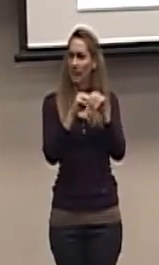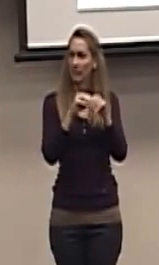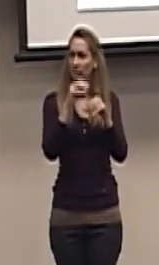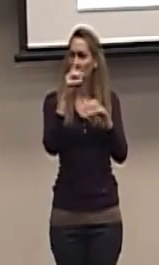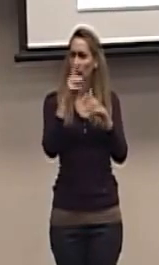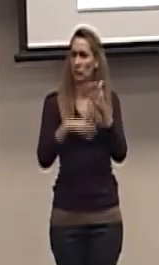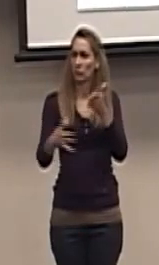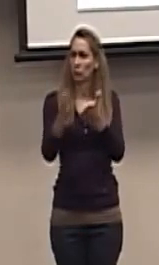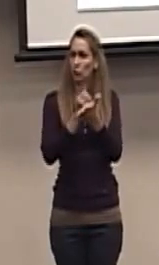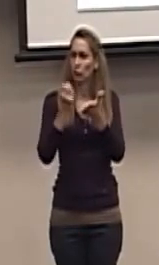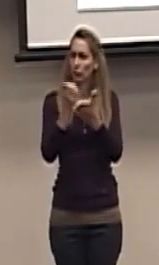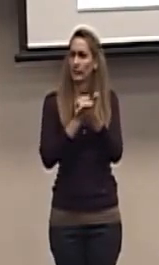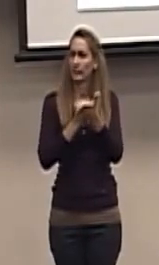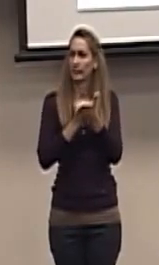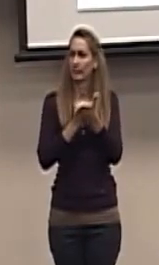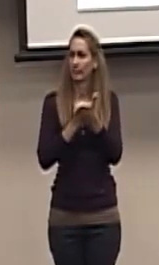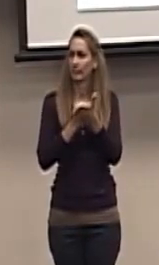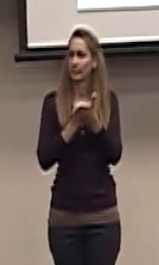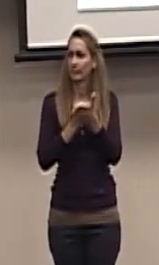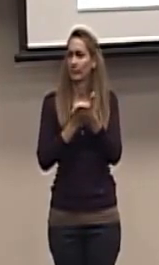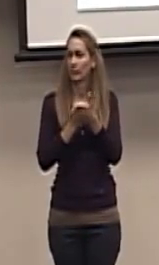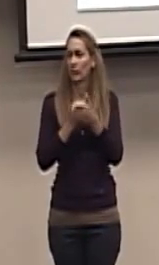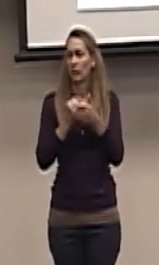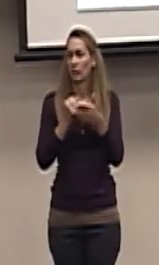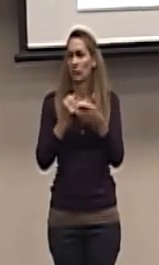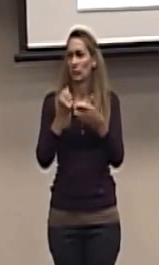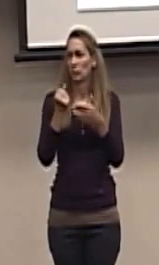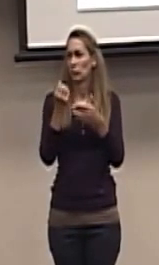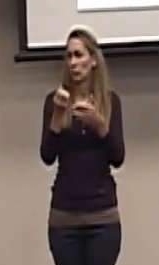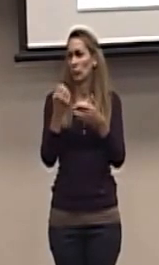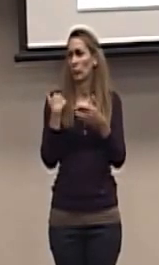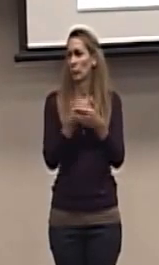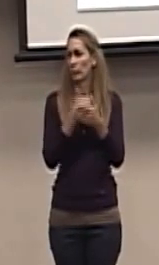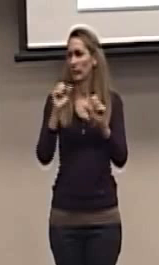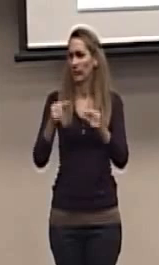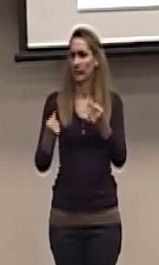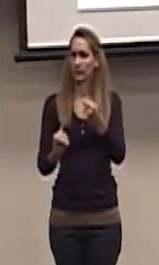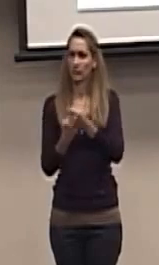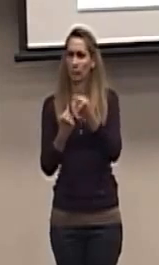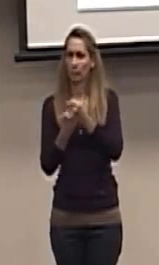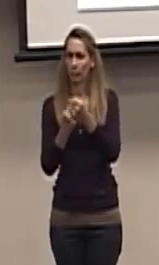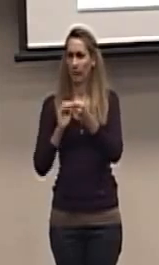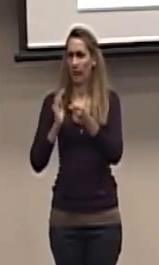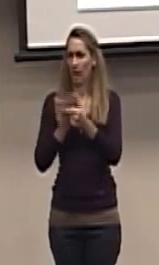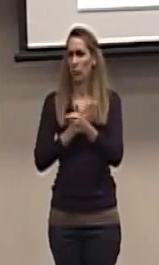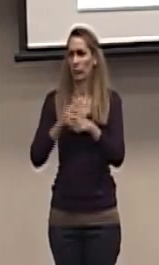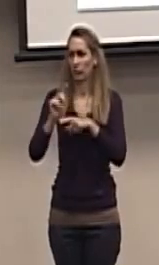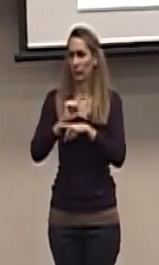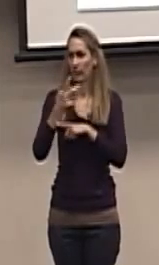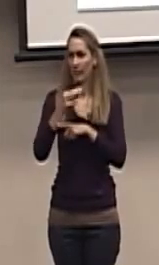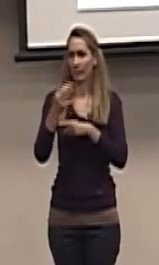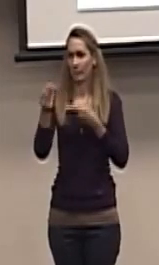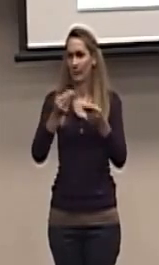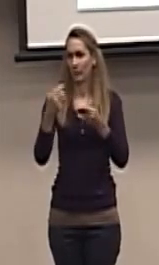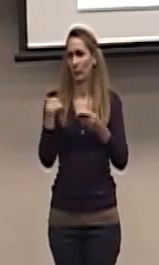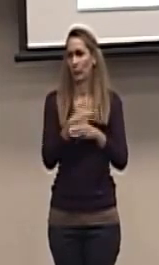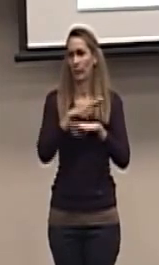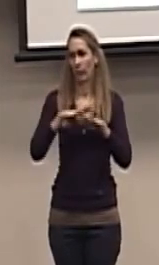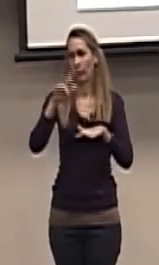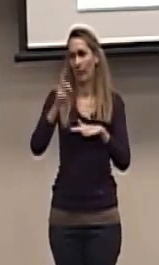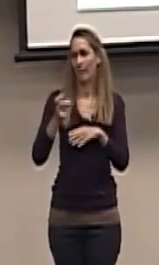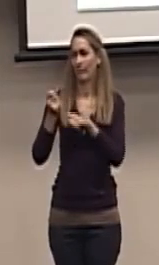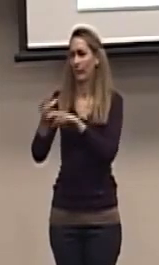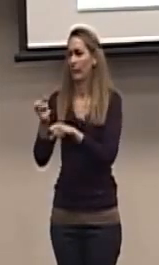to keep the place going so that there will be a sustained training of ministers instead of going every year looking